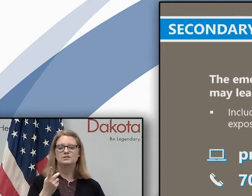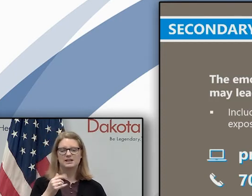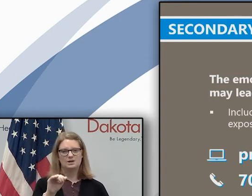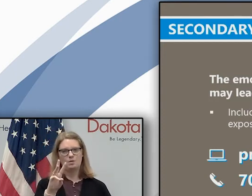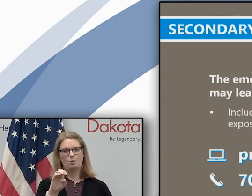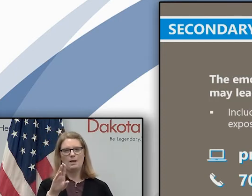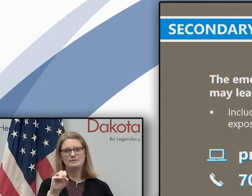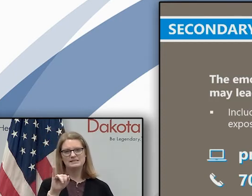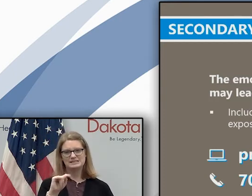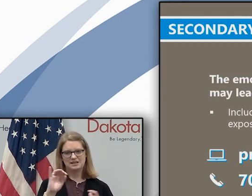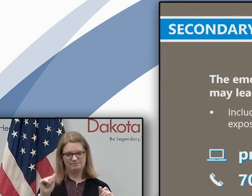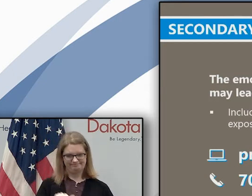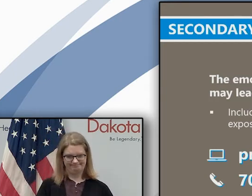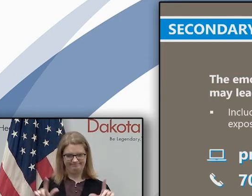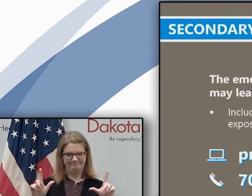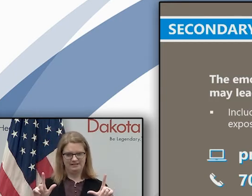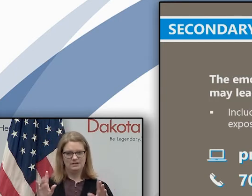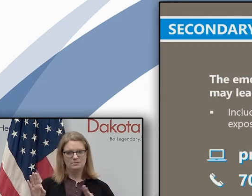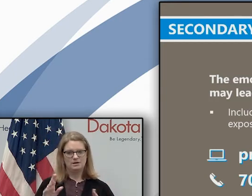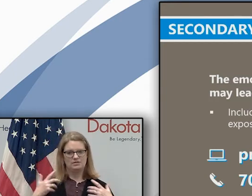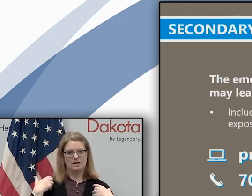up every single day,